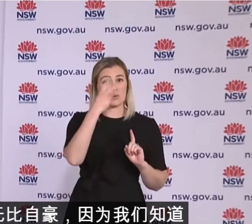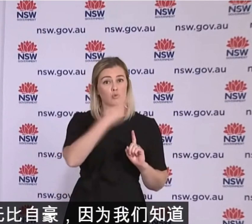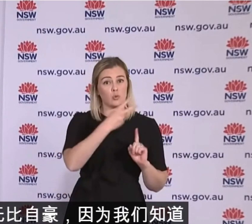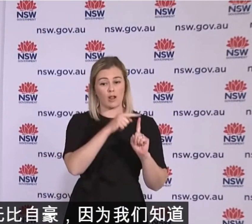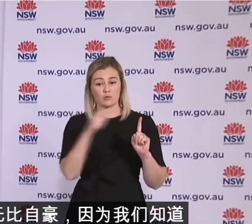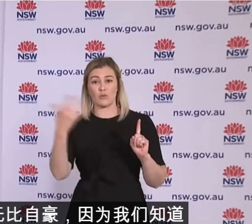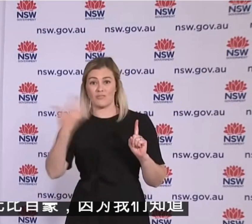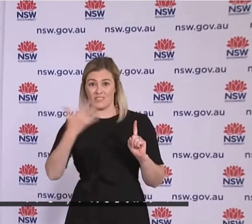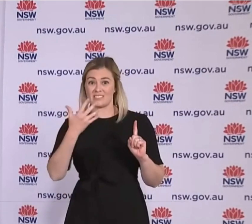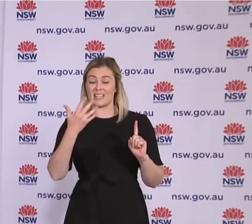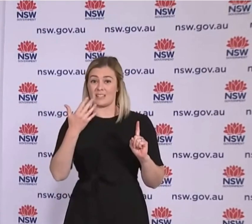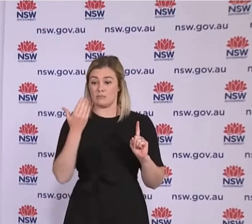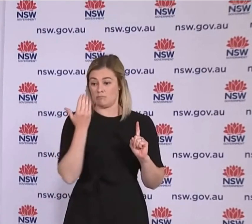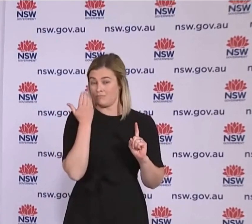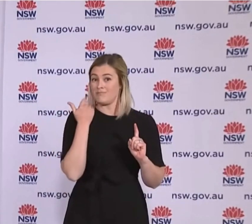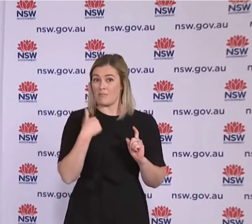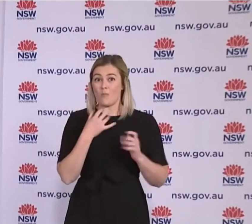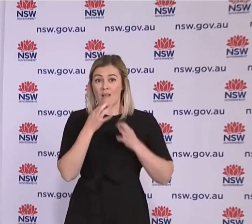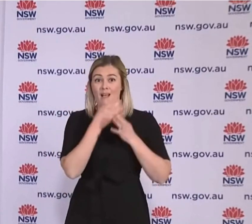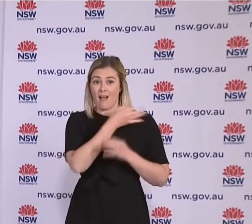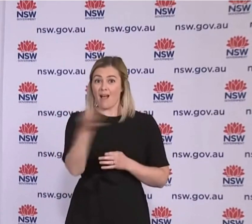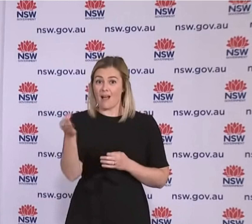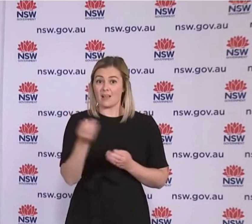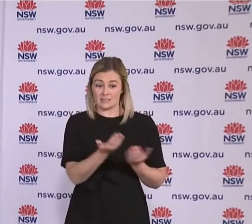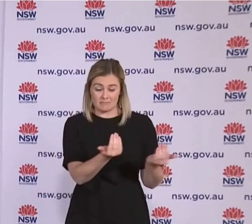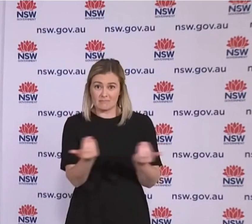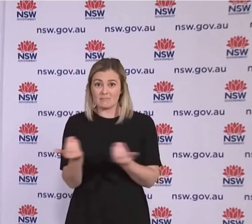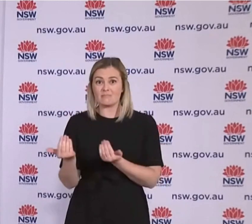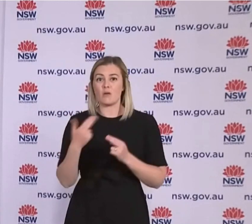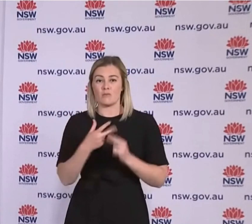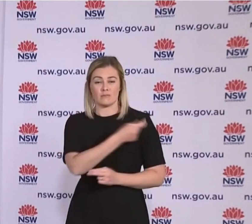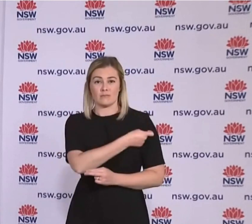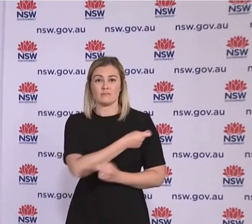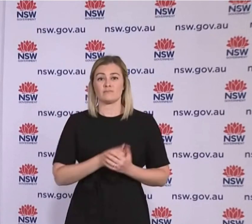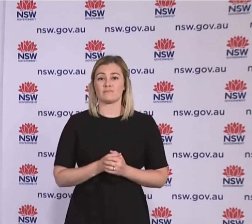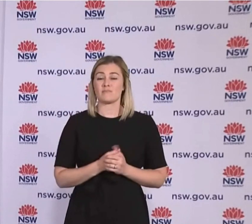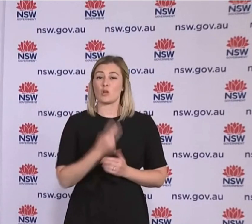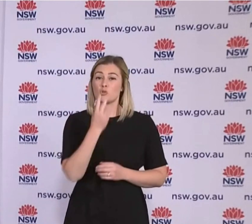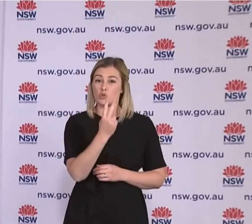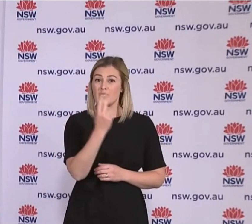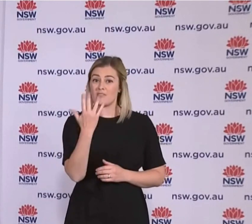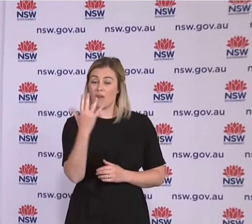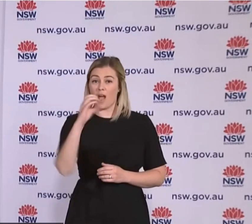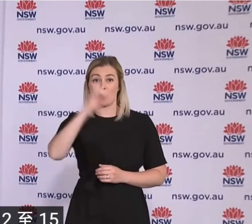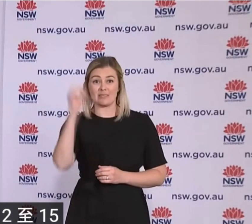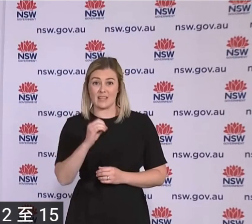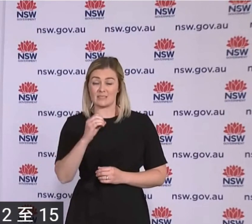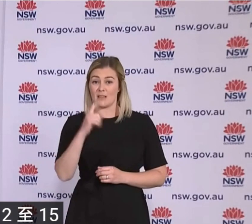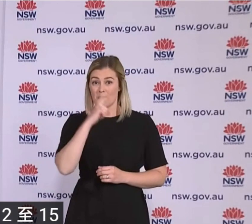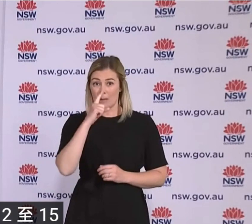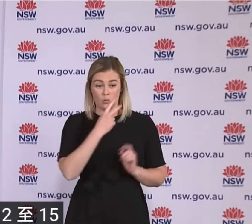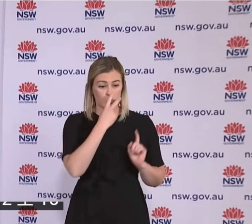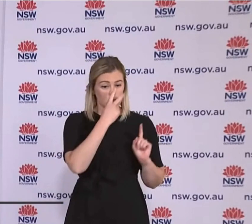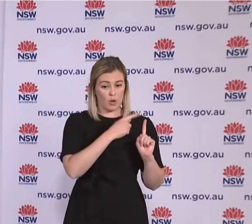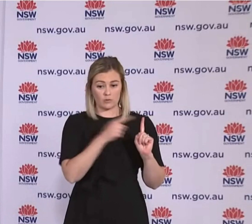were recently invited to come and get vaccinated. Pleasingly, a quarter of that age cohort, so 25% of 12 to 15-year-olds have already